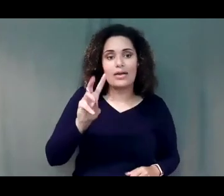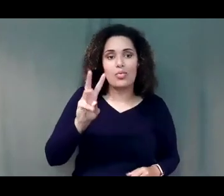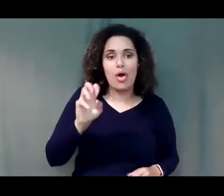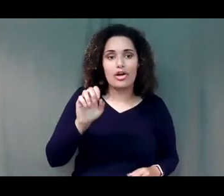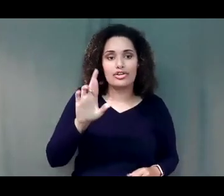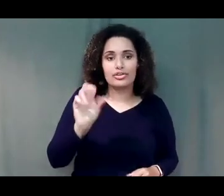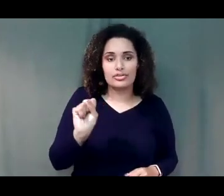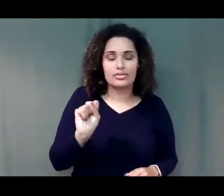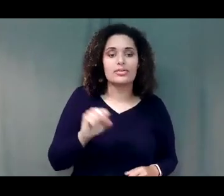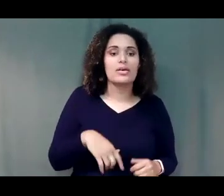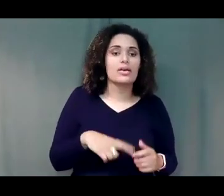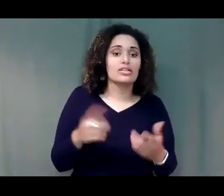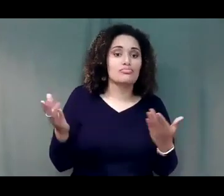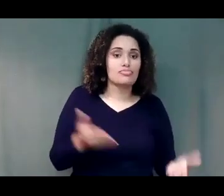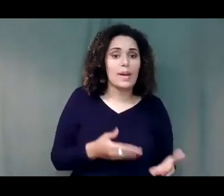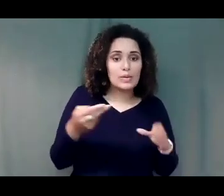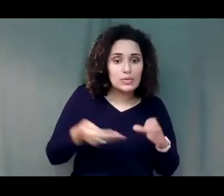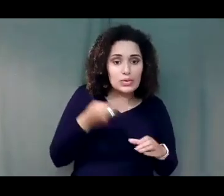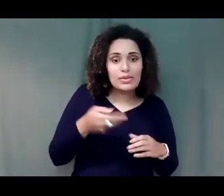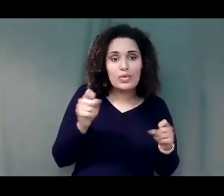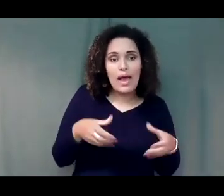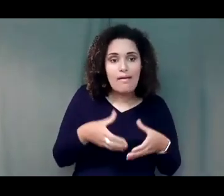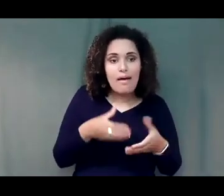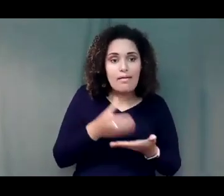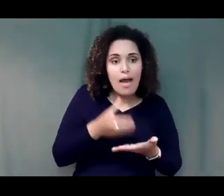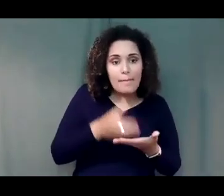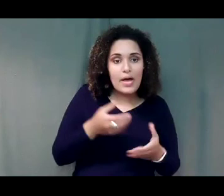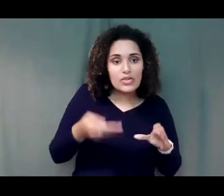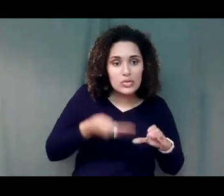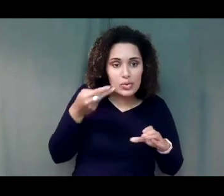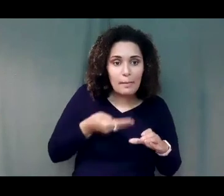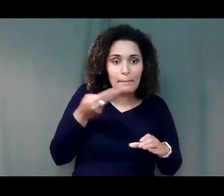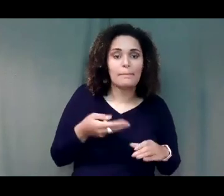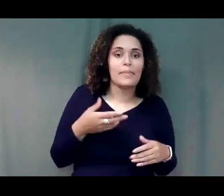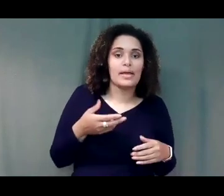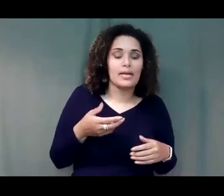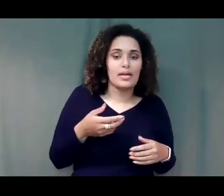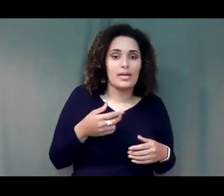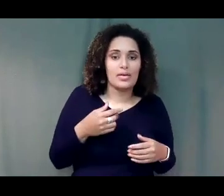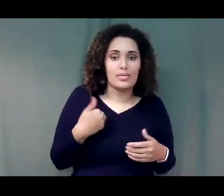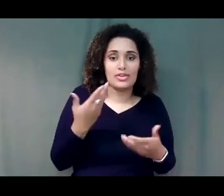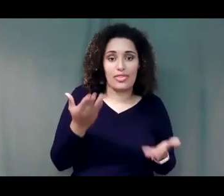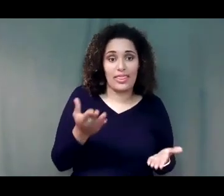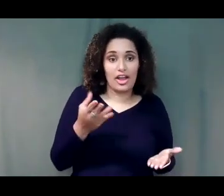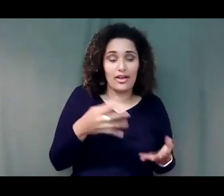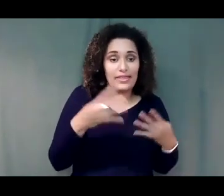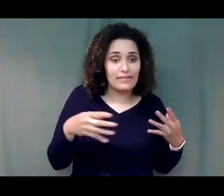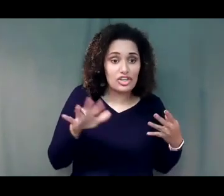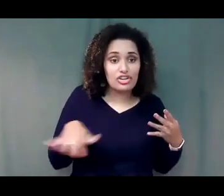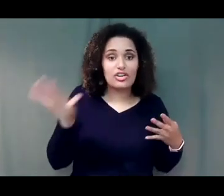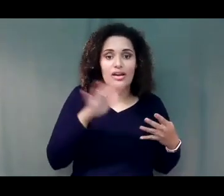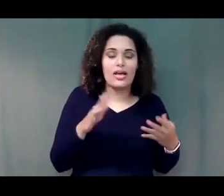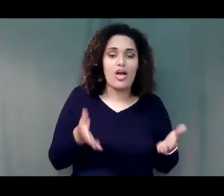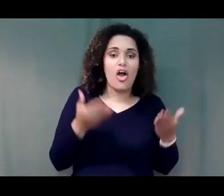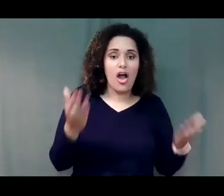to bring in soups, so you can have kind of a cup of soup at the when you're out at the vineyard. And the current offering